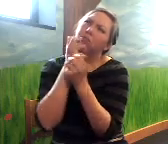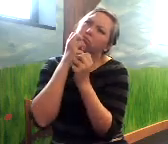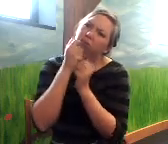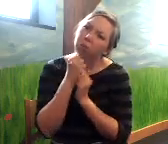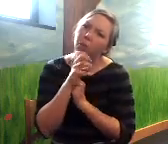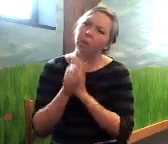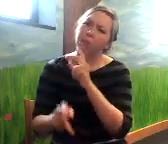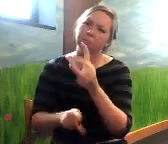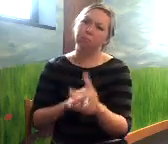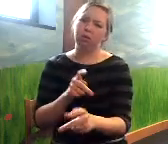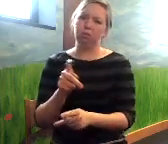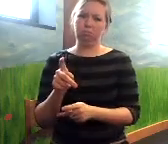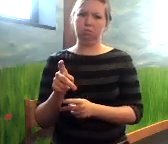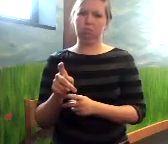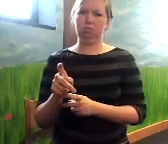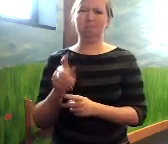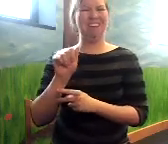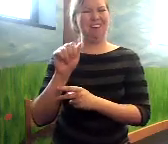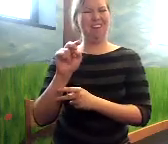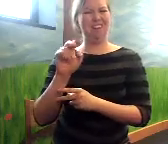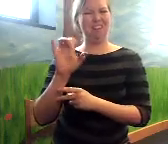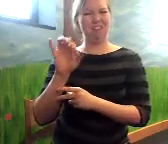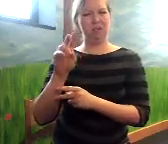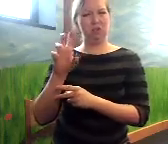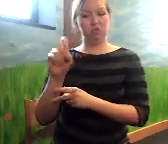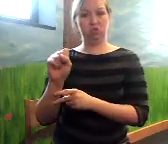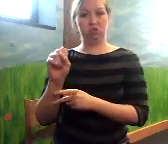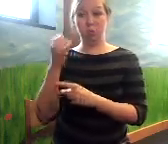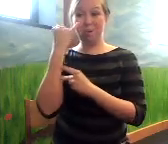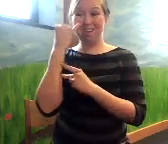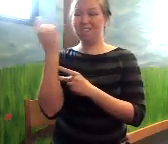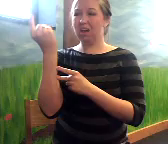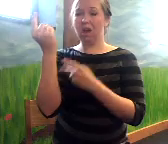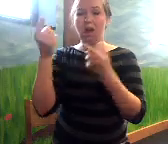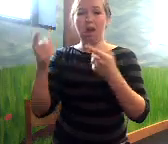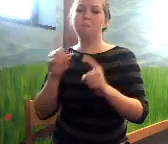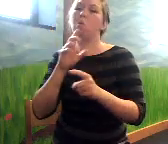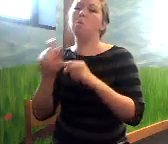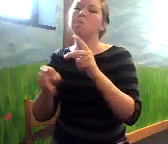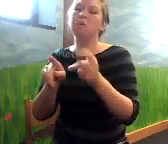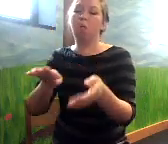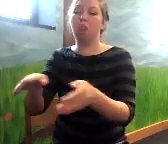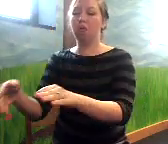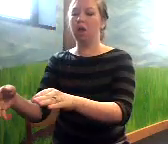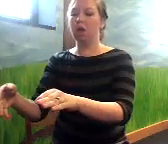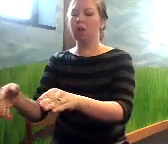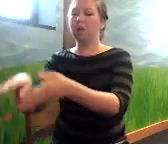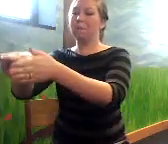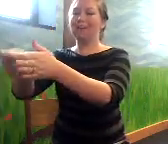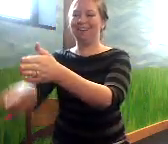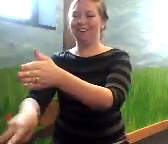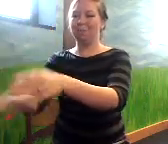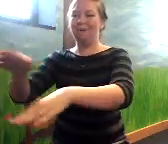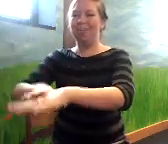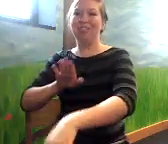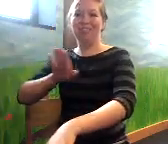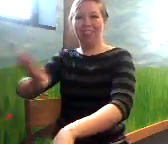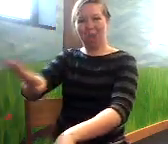to them. And so this caused a big disconnect and problem between the American policymakers and the Vietnamese. And